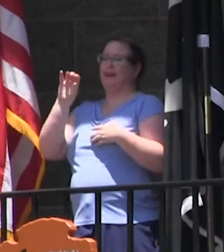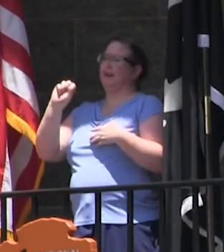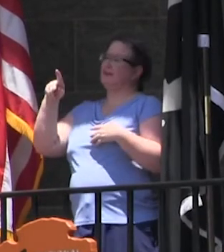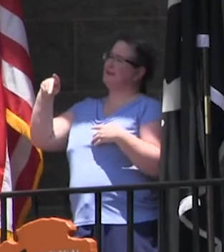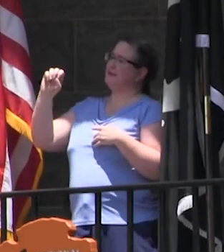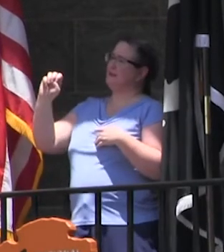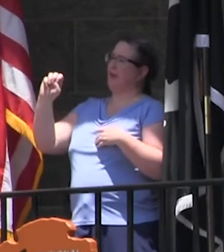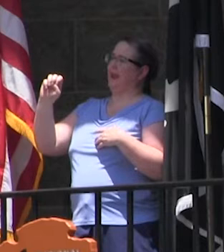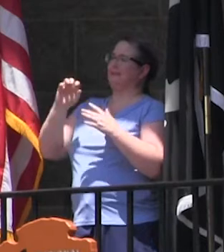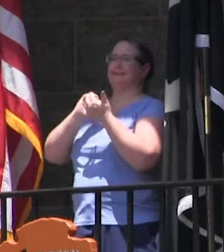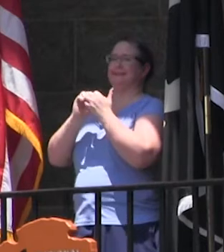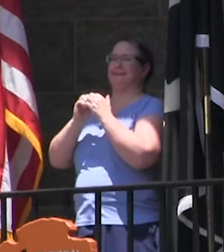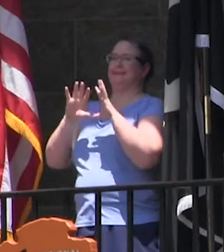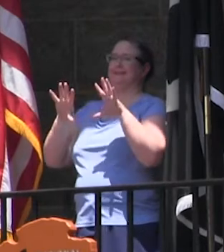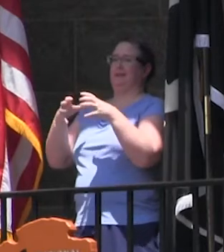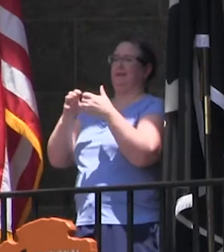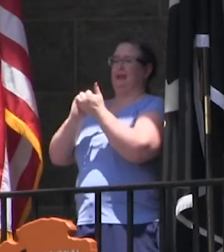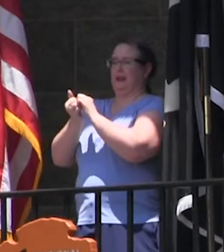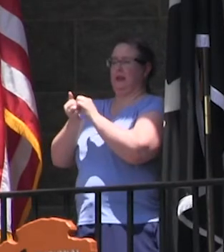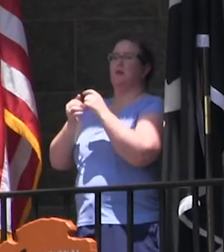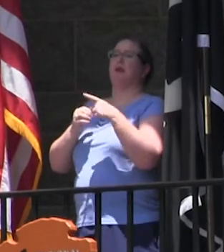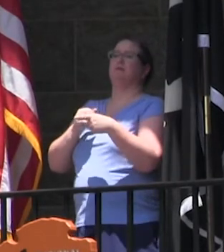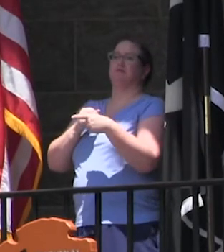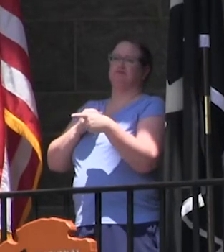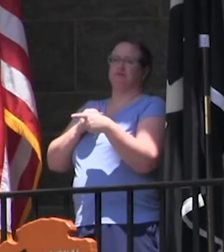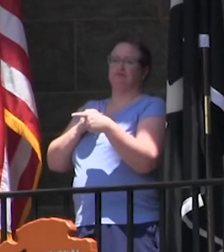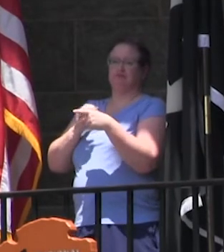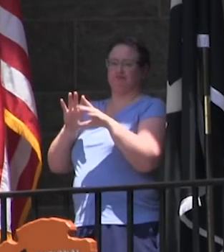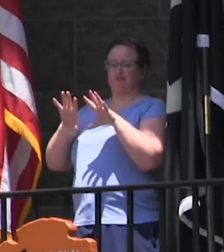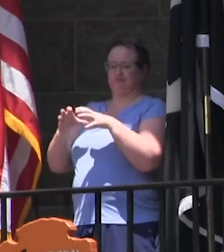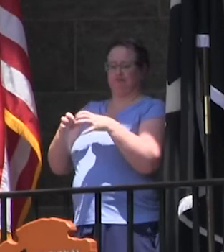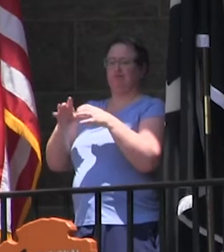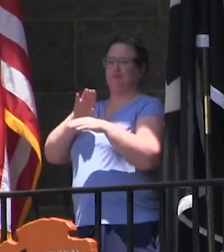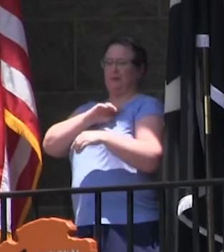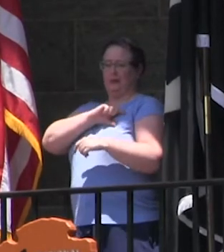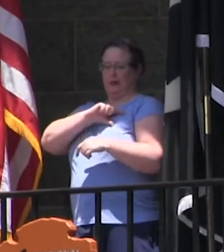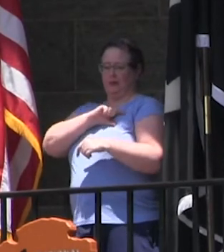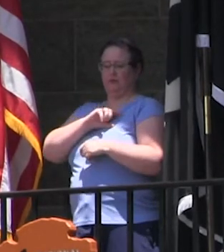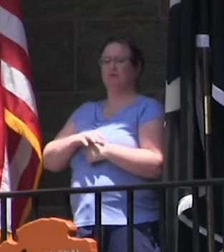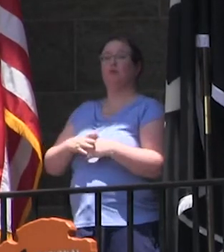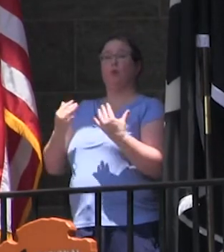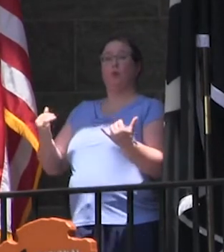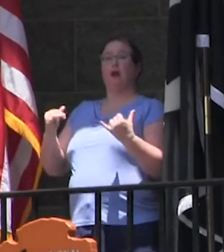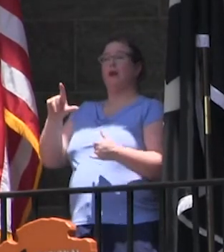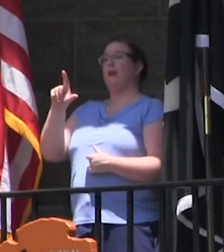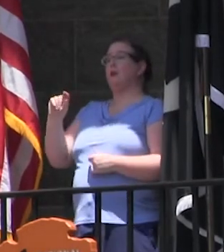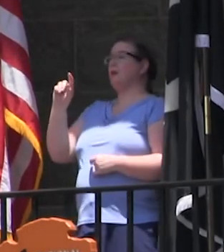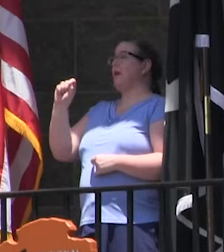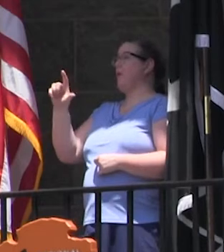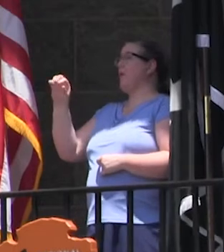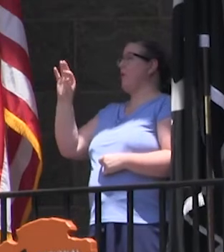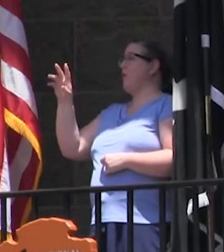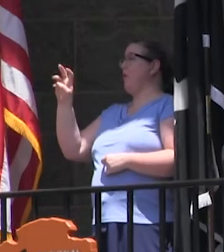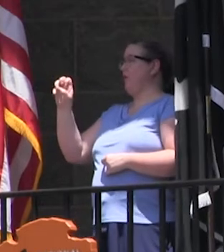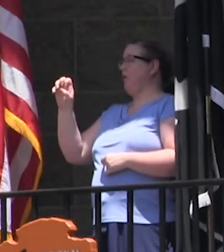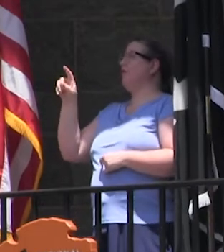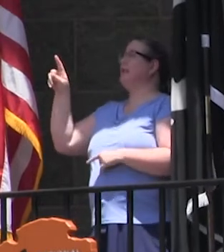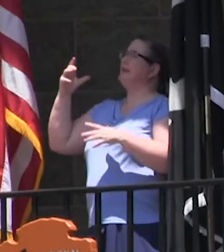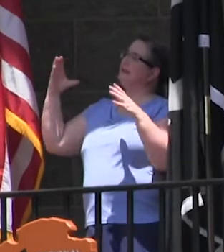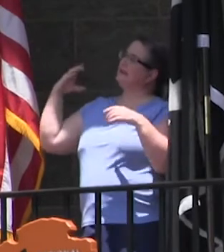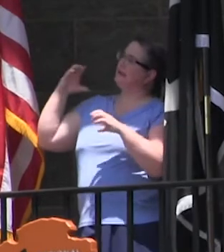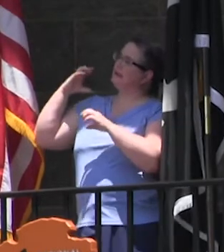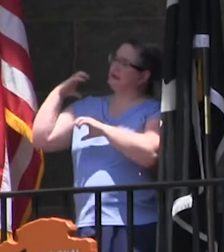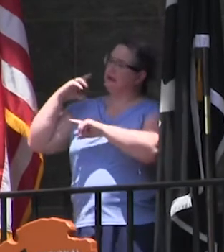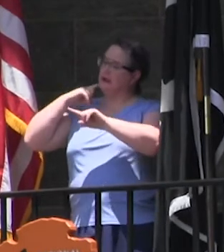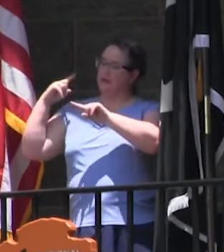Space Campaign Medal. Currently, Lieutenant Colonel Wolf is Commander of the American